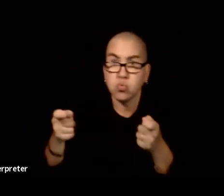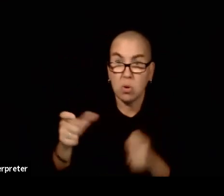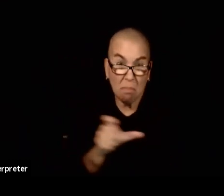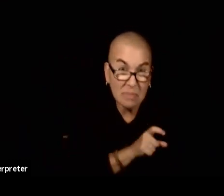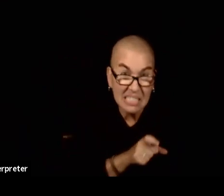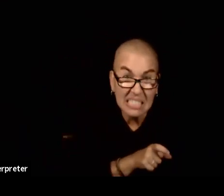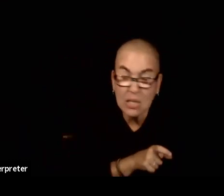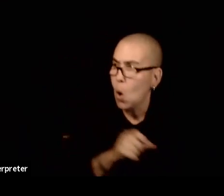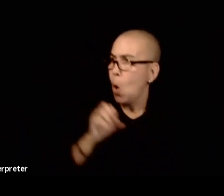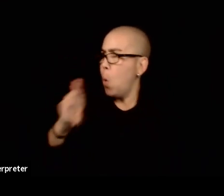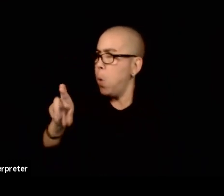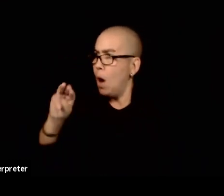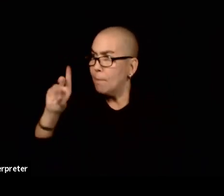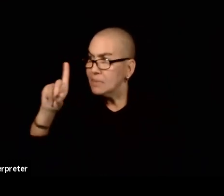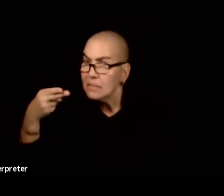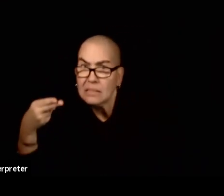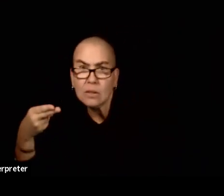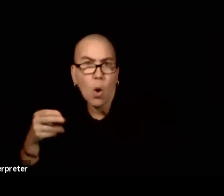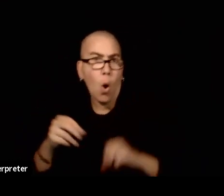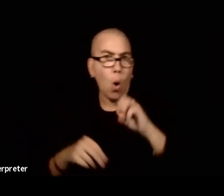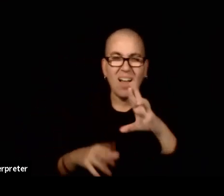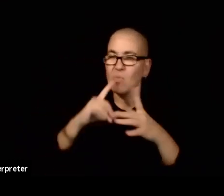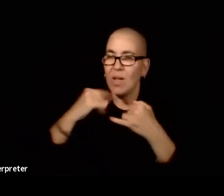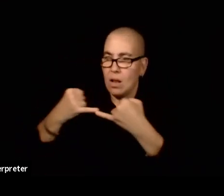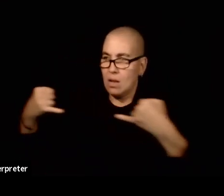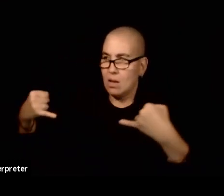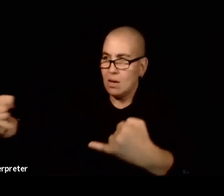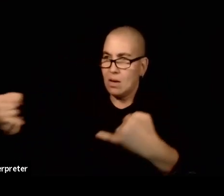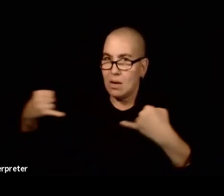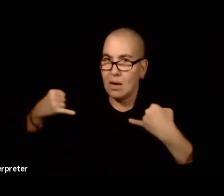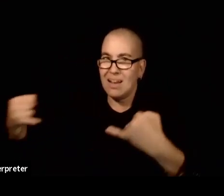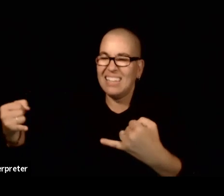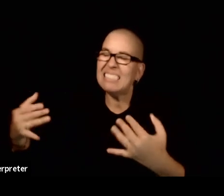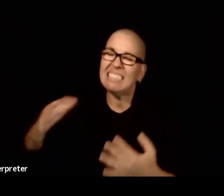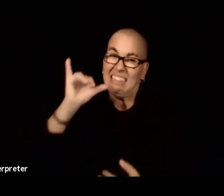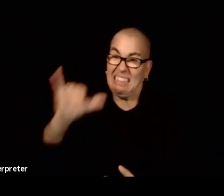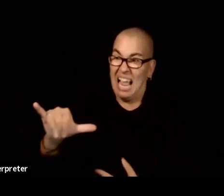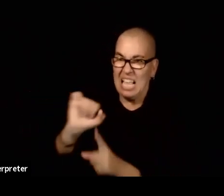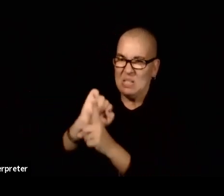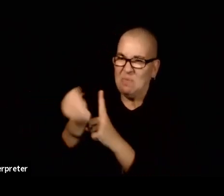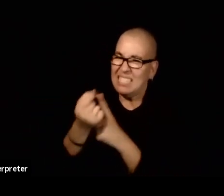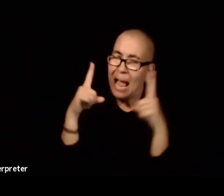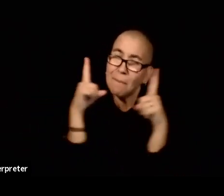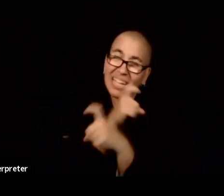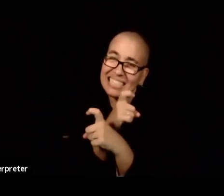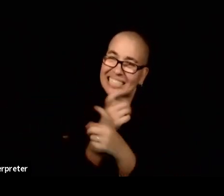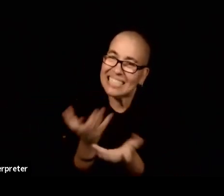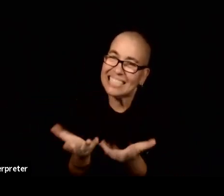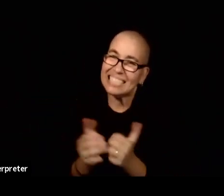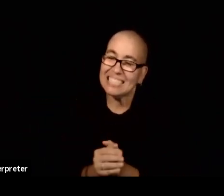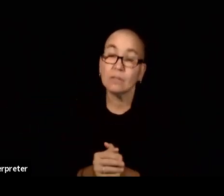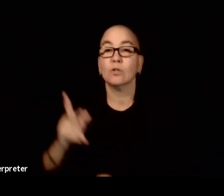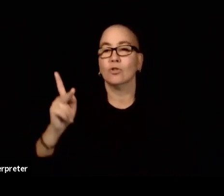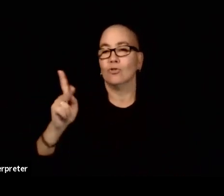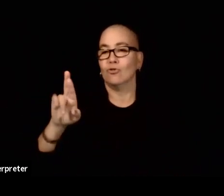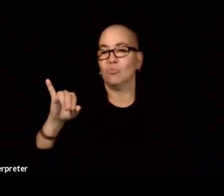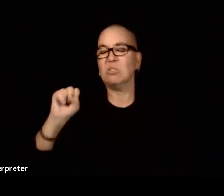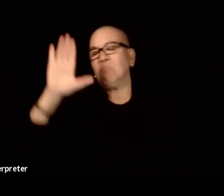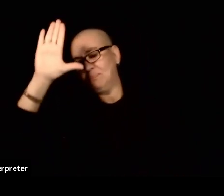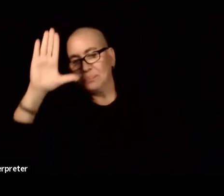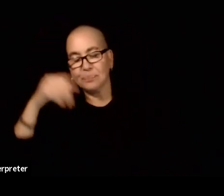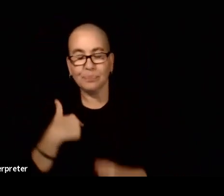Chris, if there's anything more you can add. No, I will actually defer to the Attorney General's office